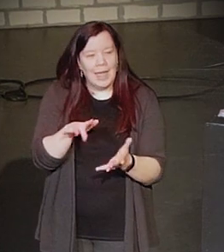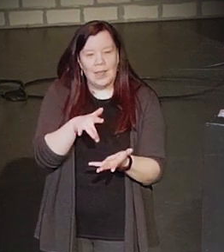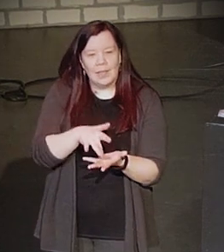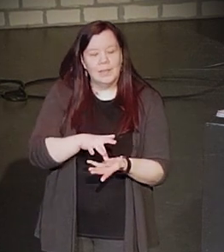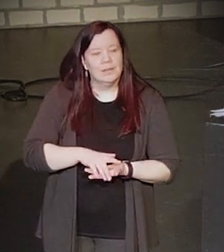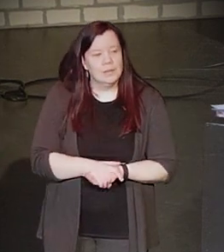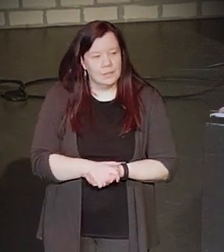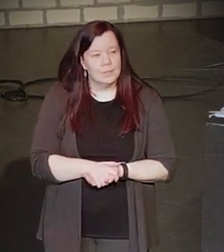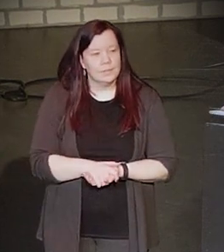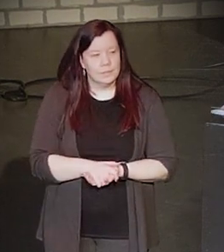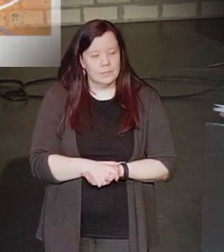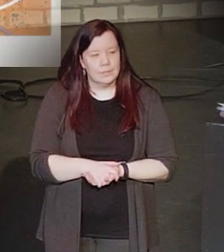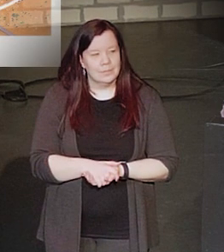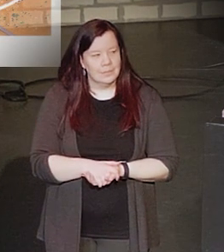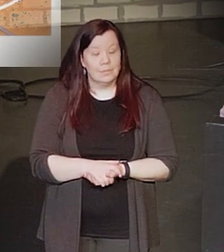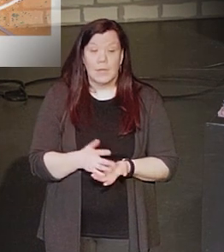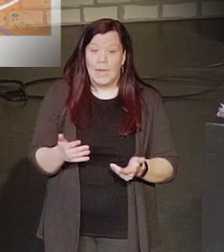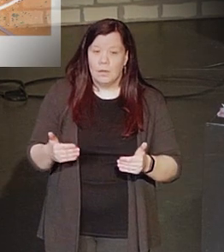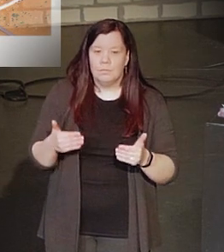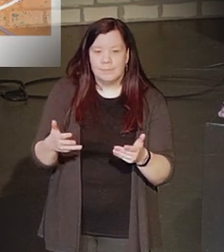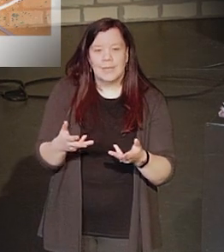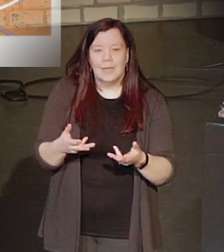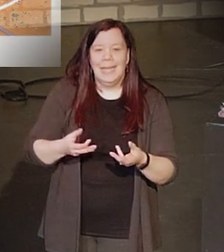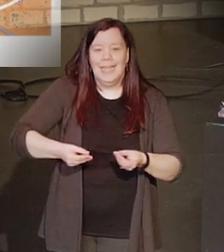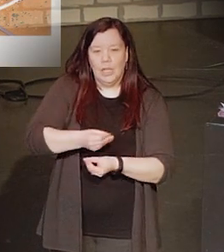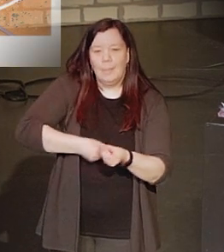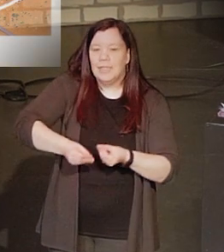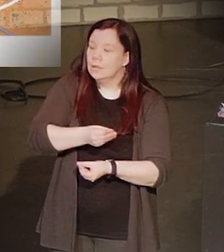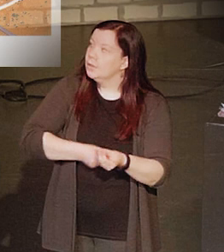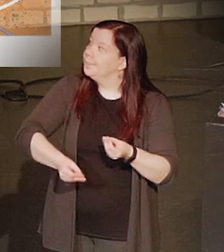was like. But let's just think for a moment about economics as well.